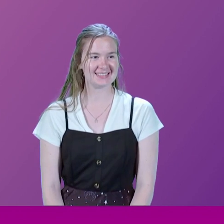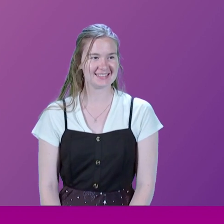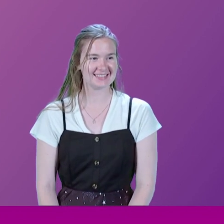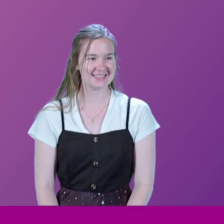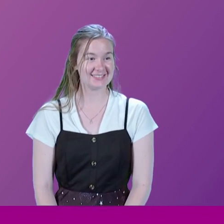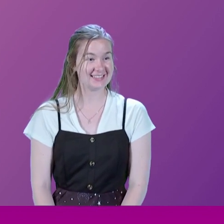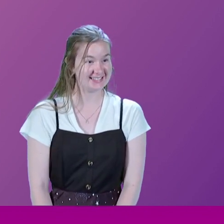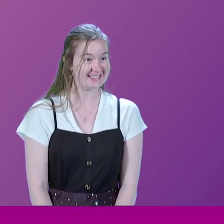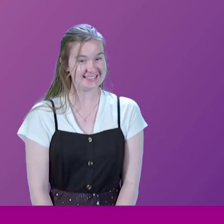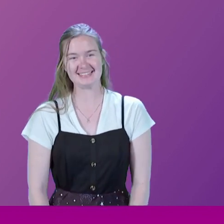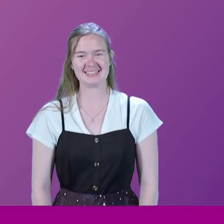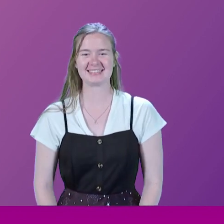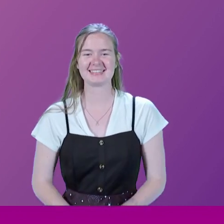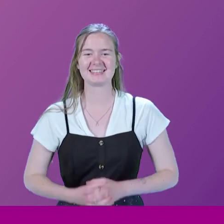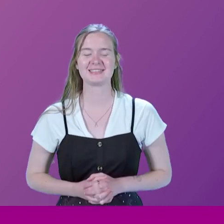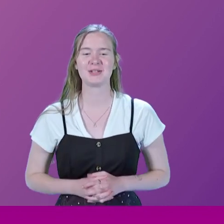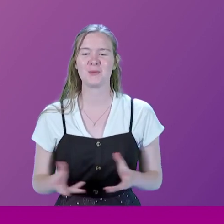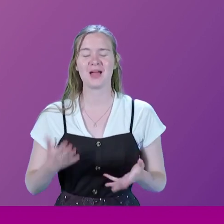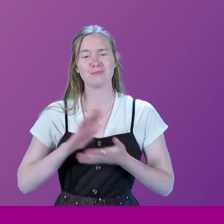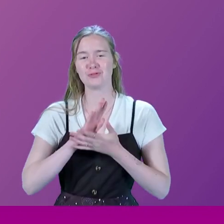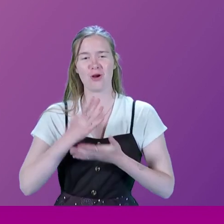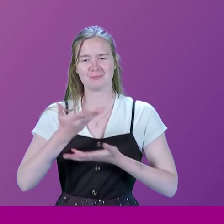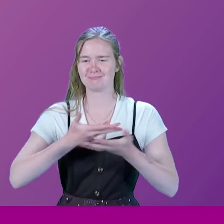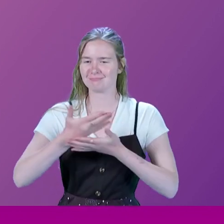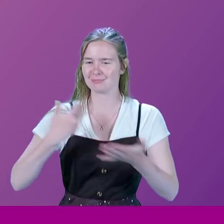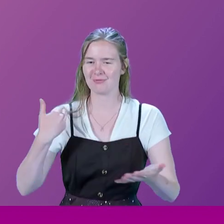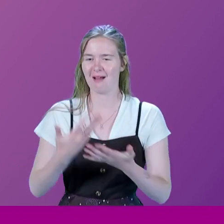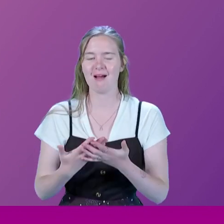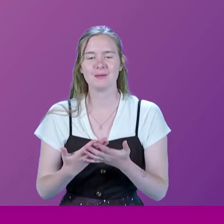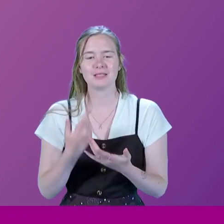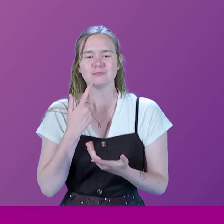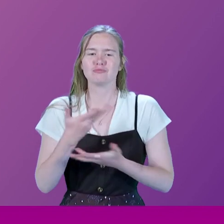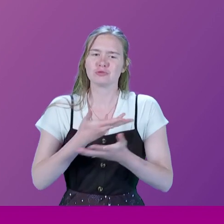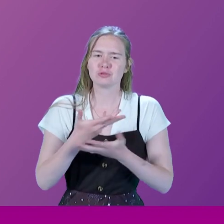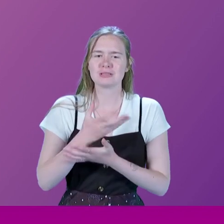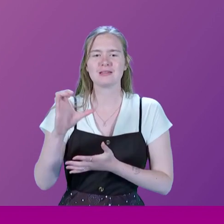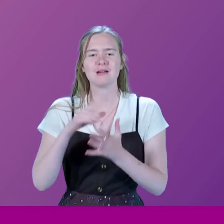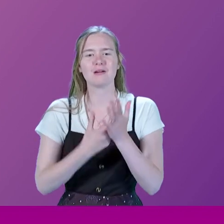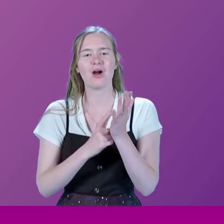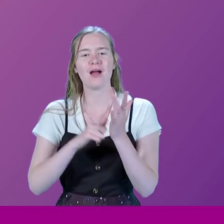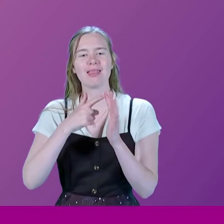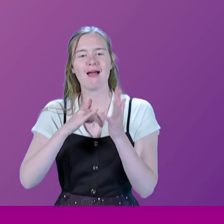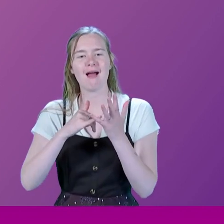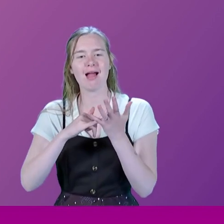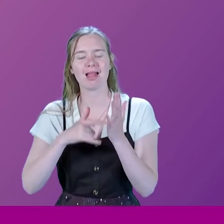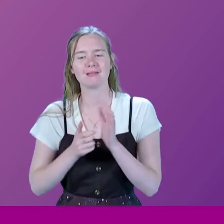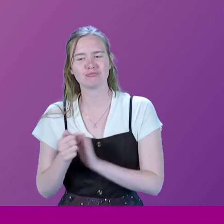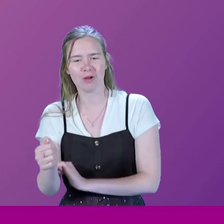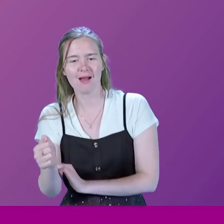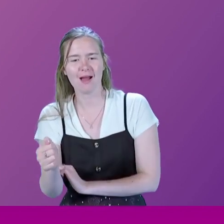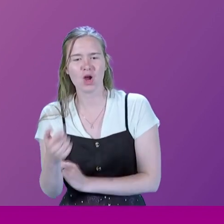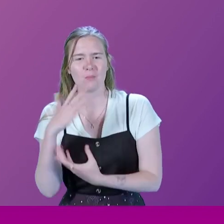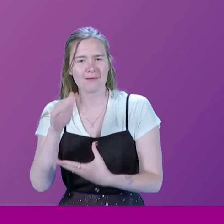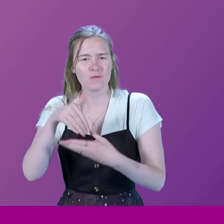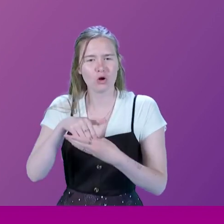Thank you very much for your talk so far. I just was interested when you were talking about the Carlisle to Settle line, were you never involved